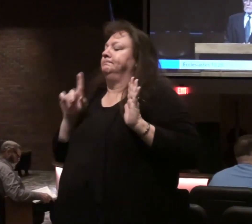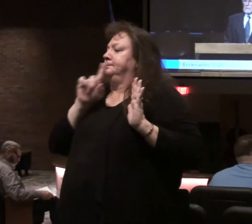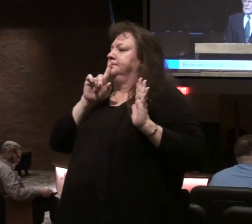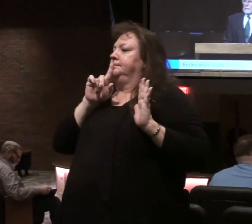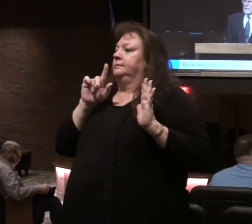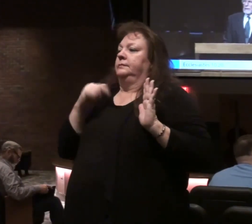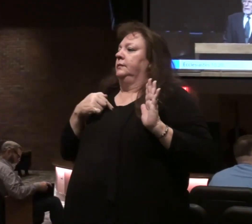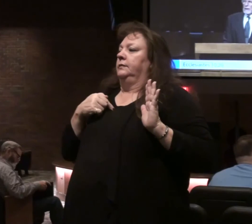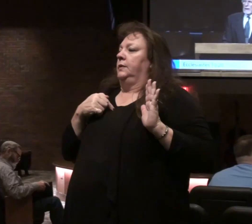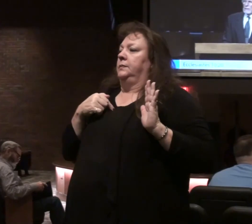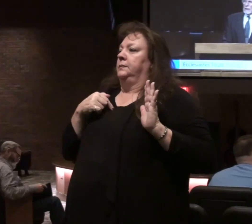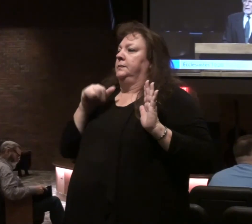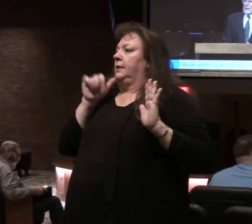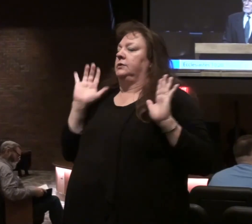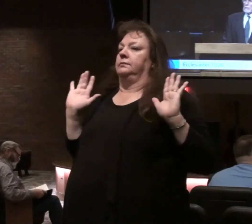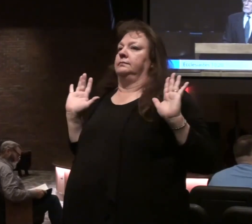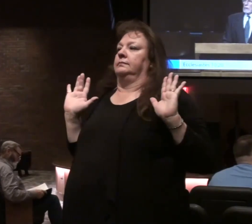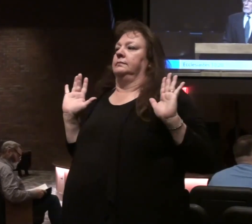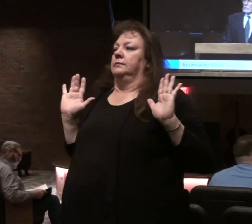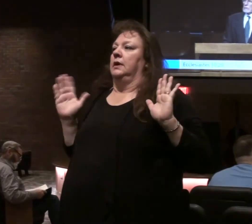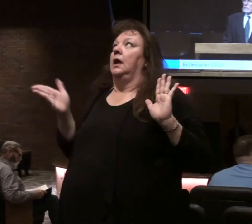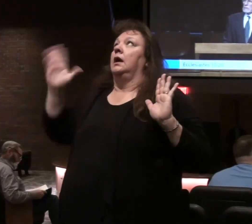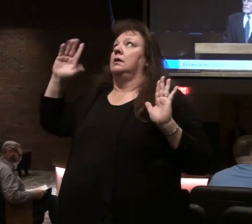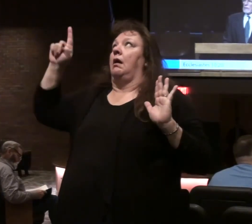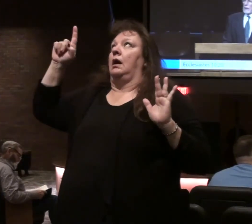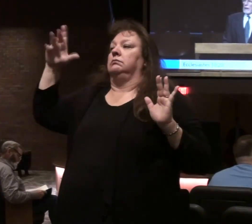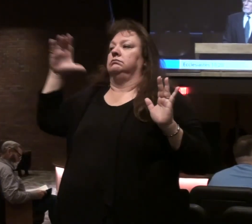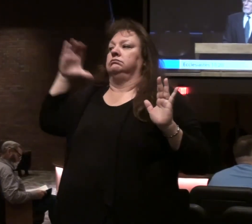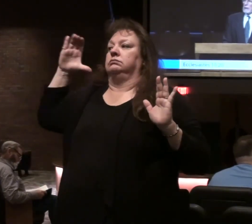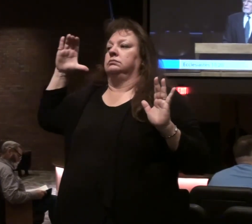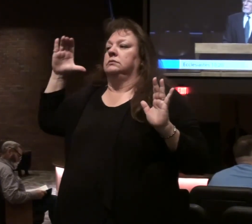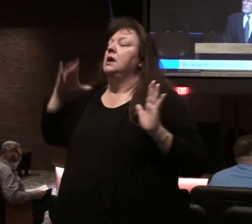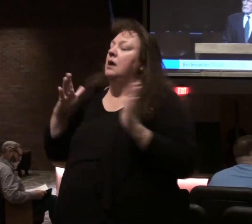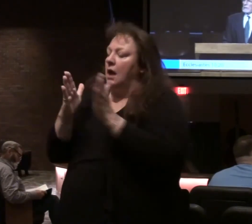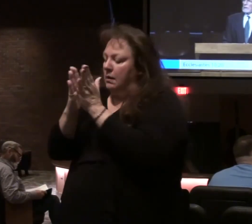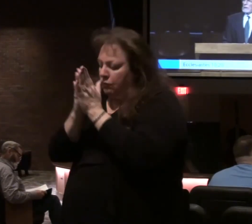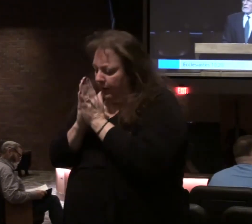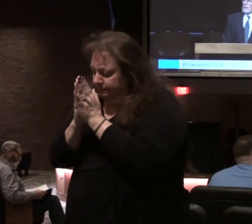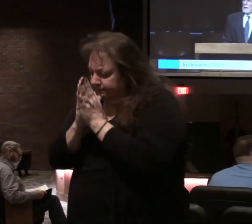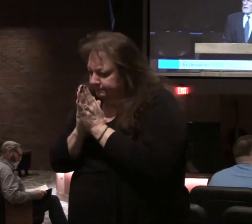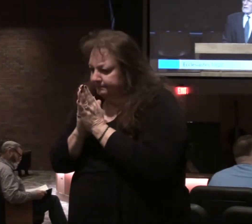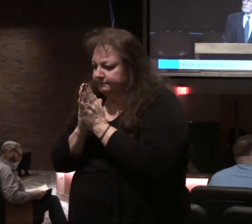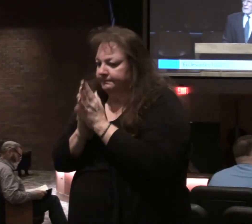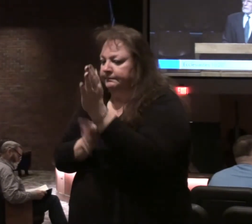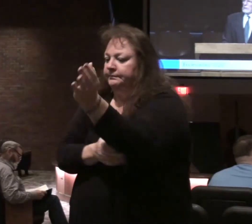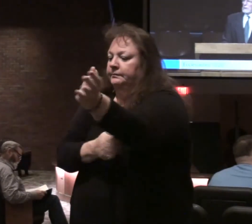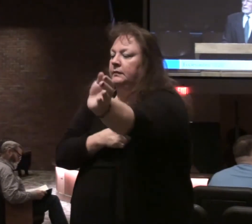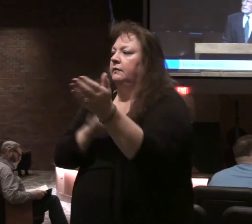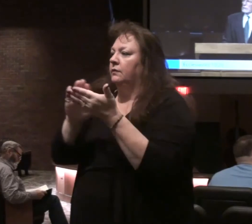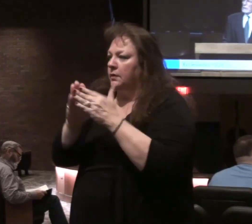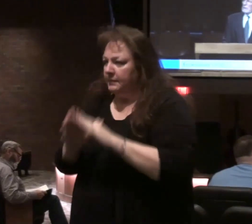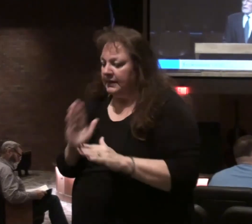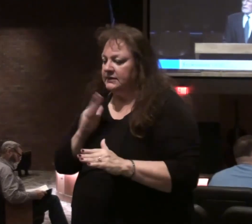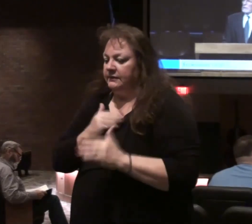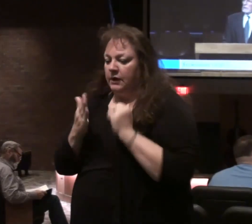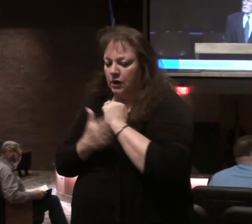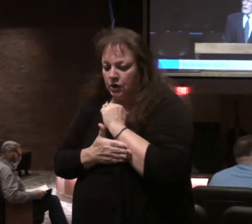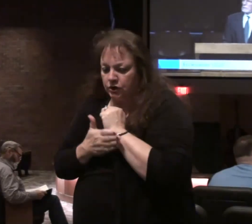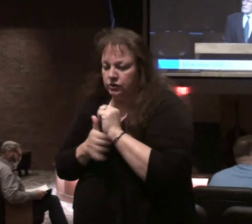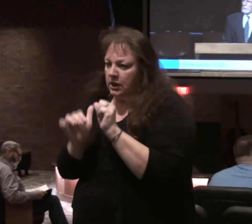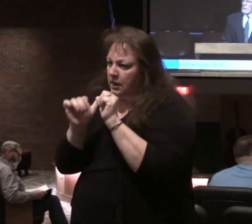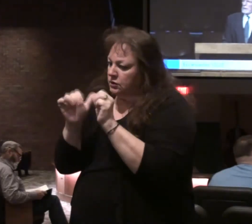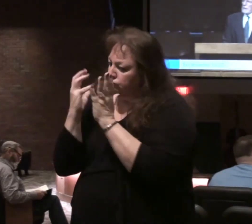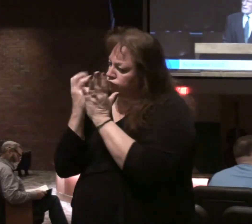I don't. My God is in charge. I pray for peace in our country and the